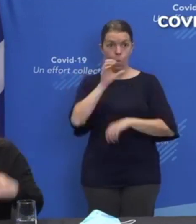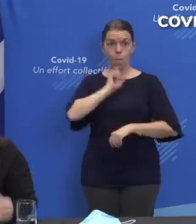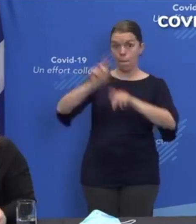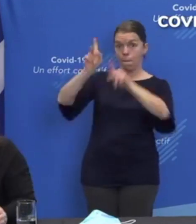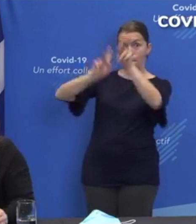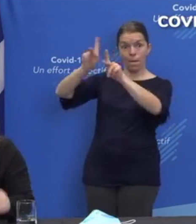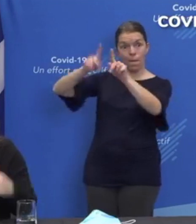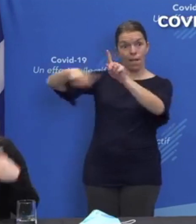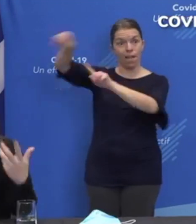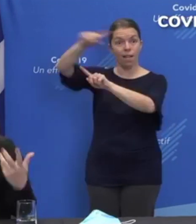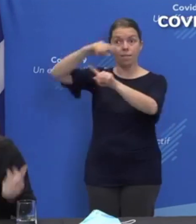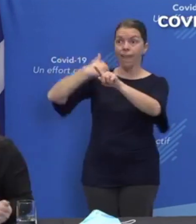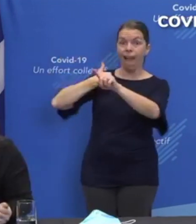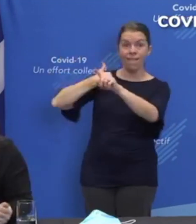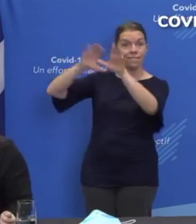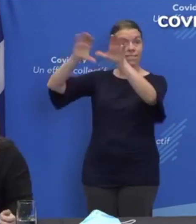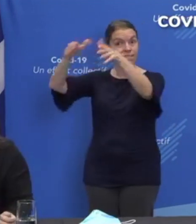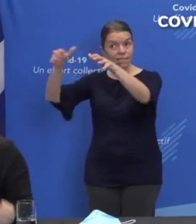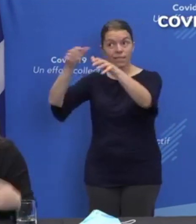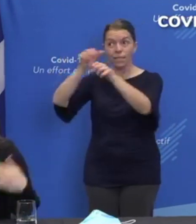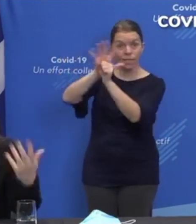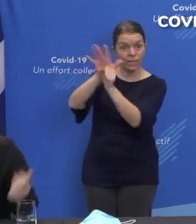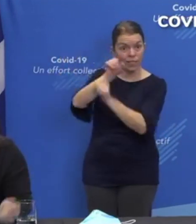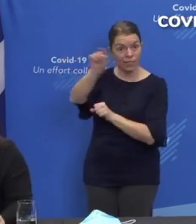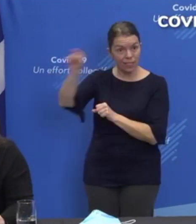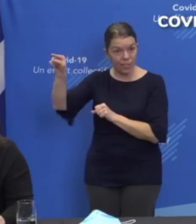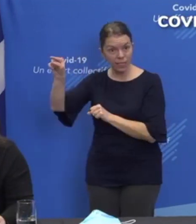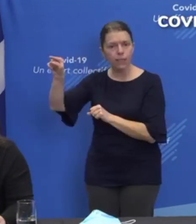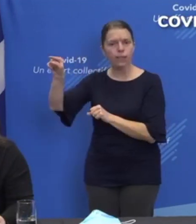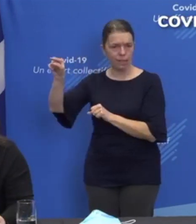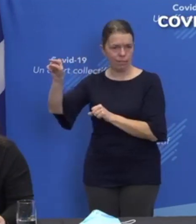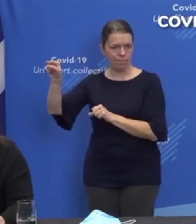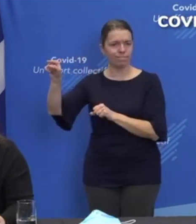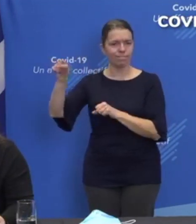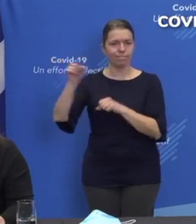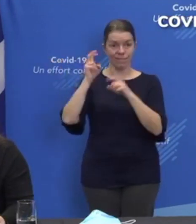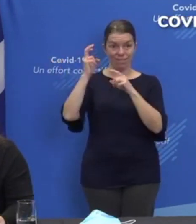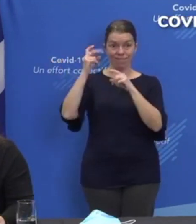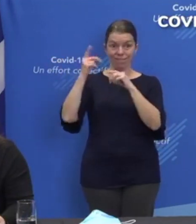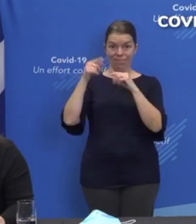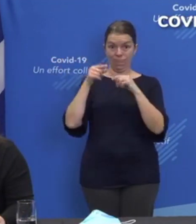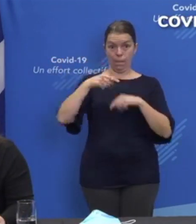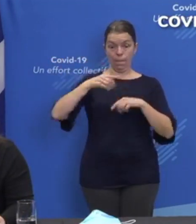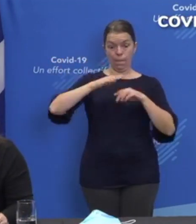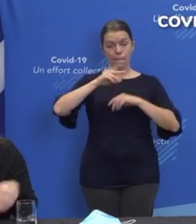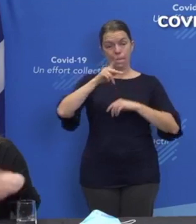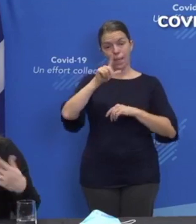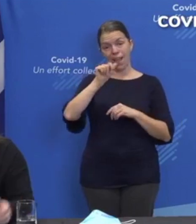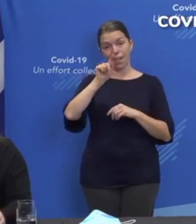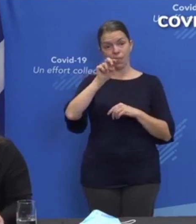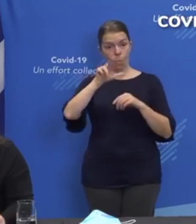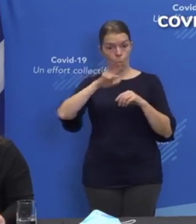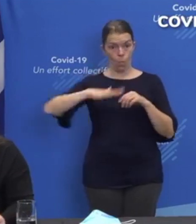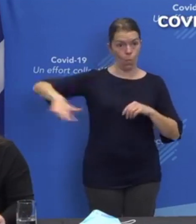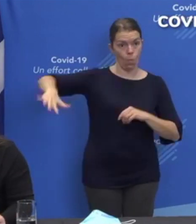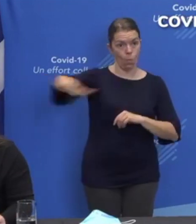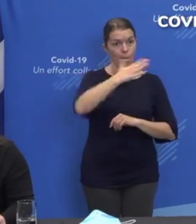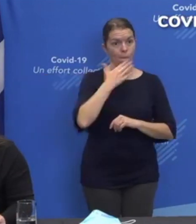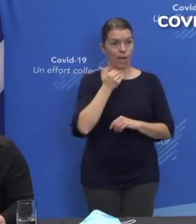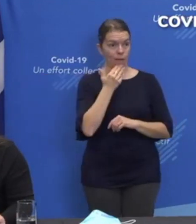the plateau, they represent the 65 years old and older represented 8% of our cases, and now it's more